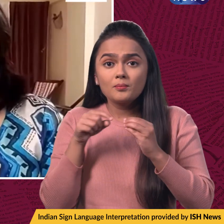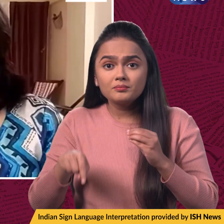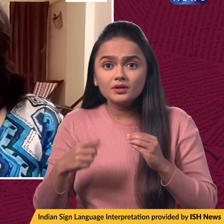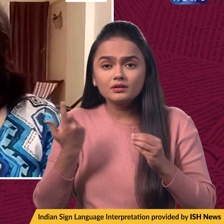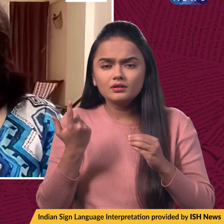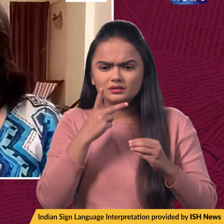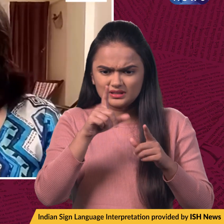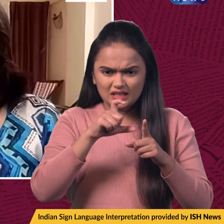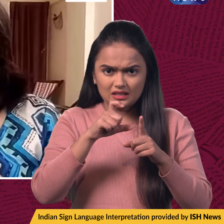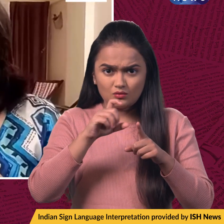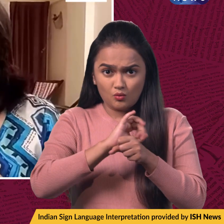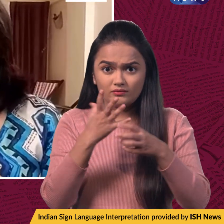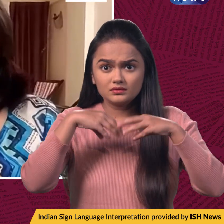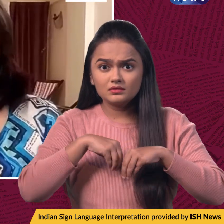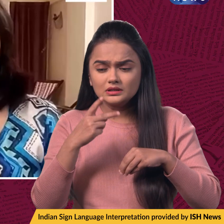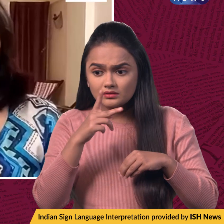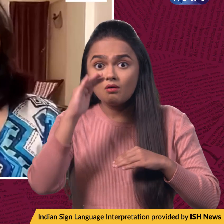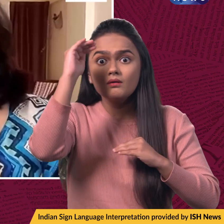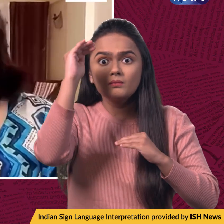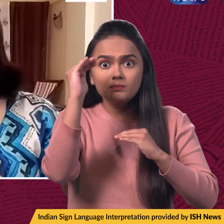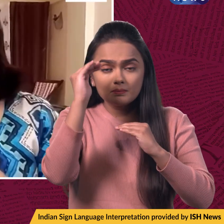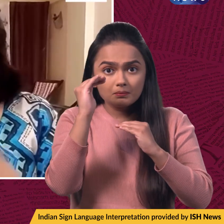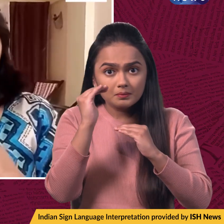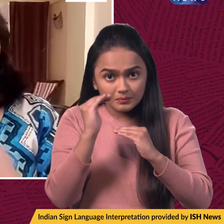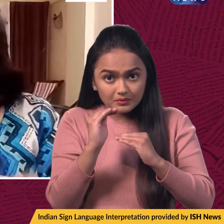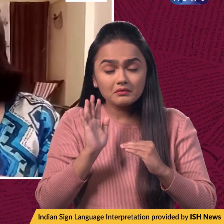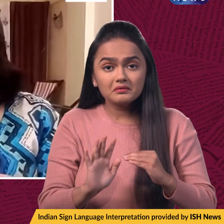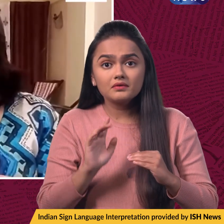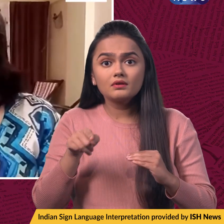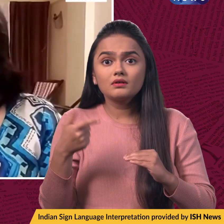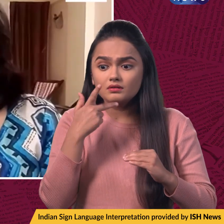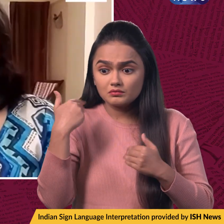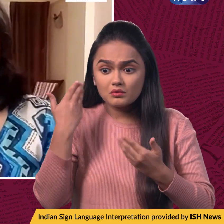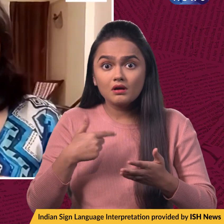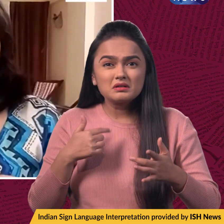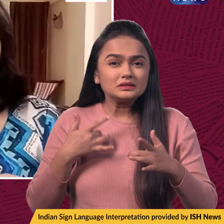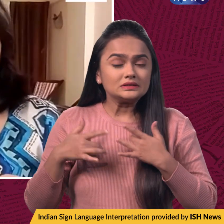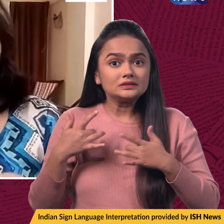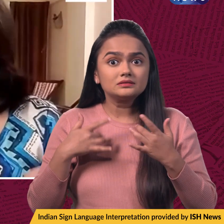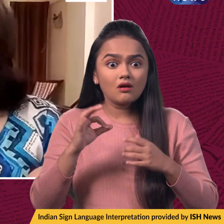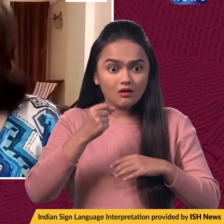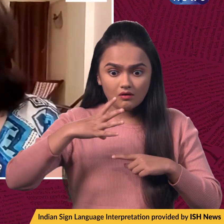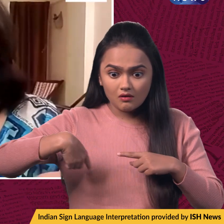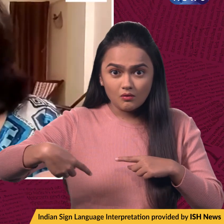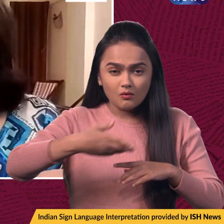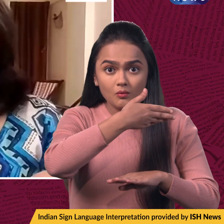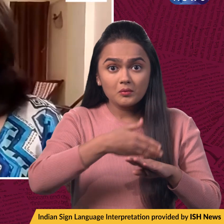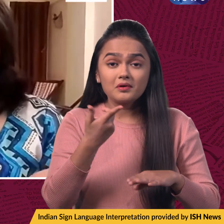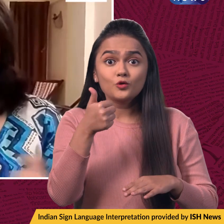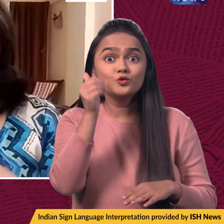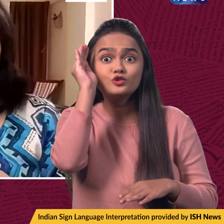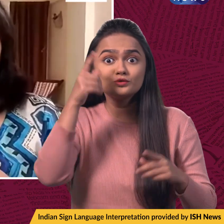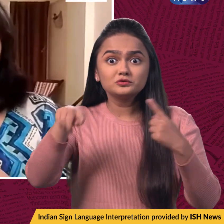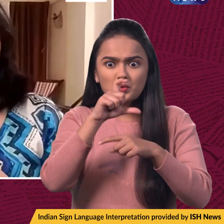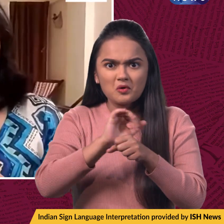is showing a dip in the number of COVID cases, and that has been the trend, interestingly, in the last couple of days. So that's